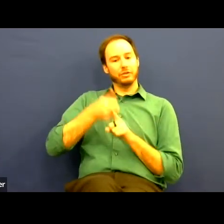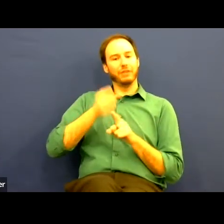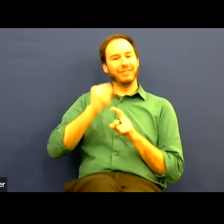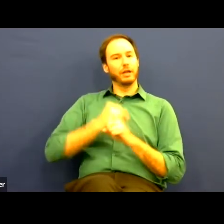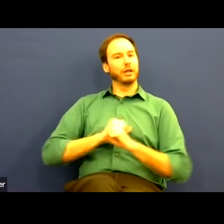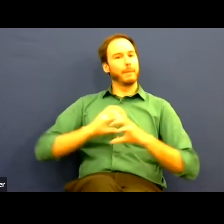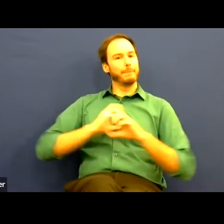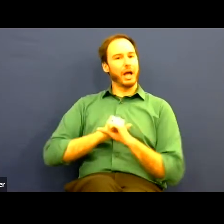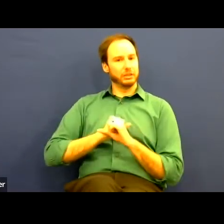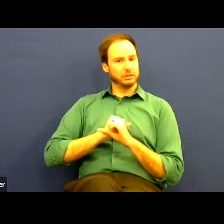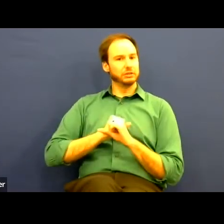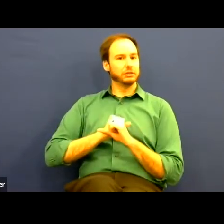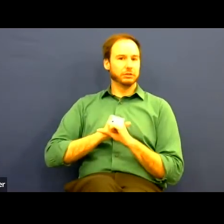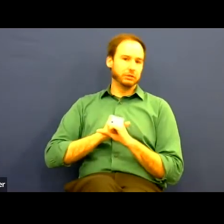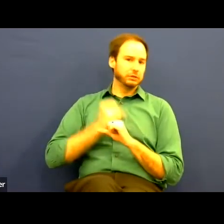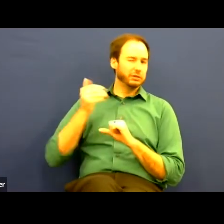self-combusting